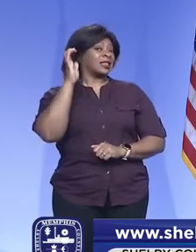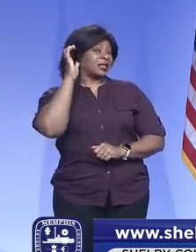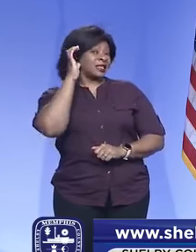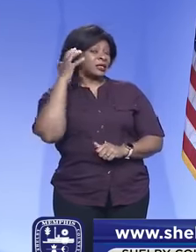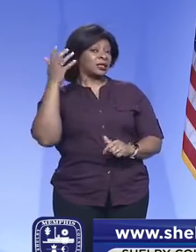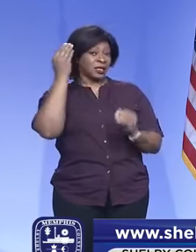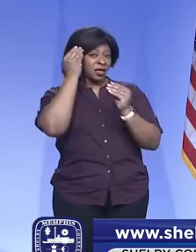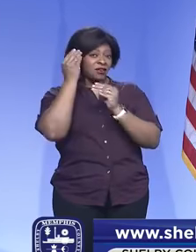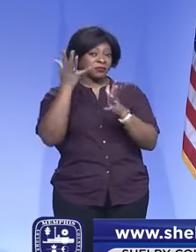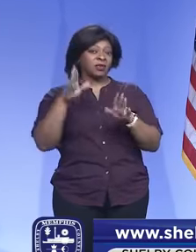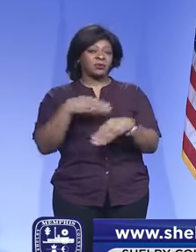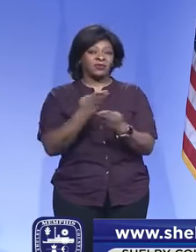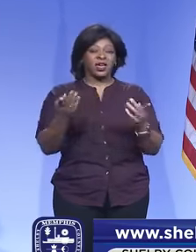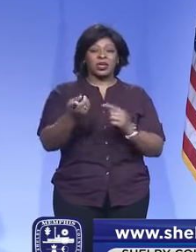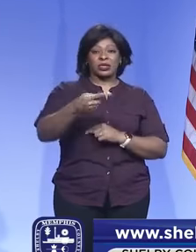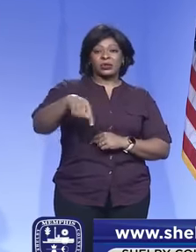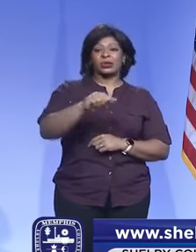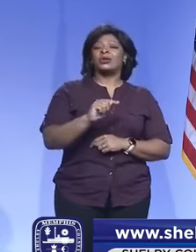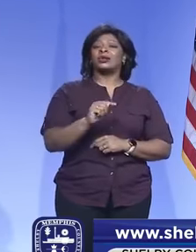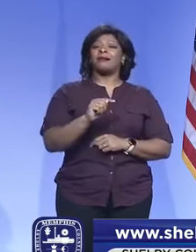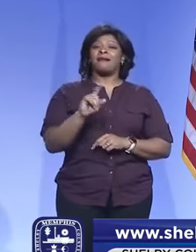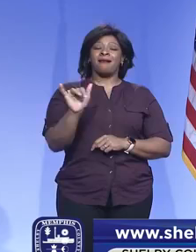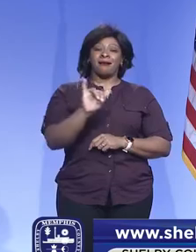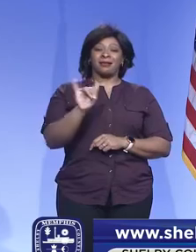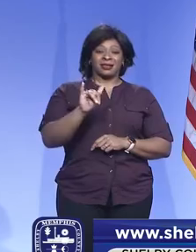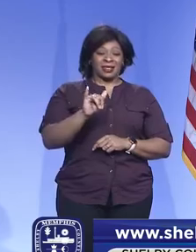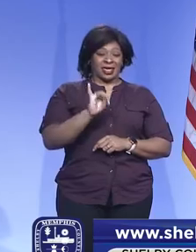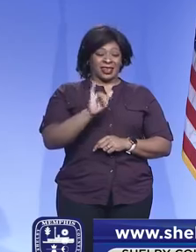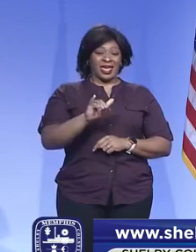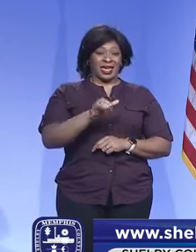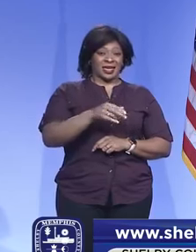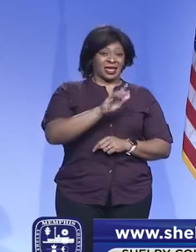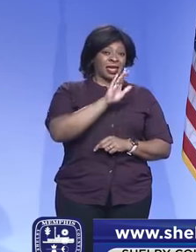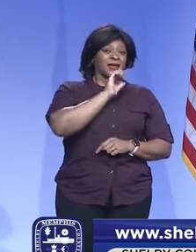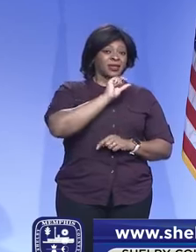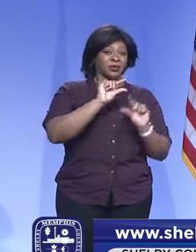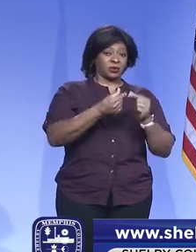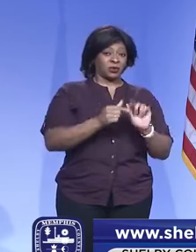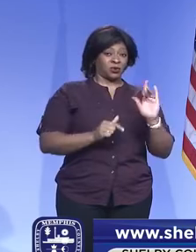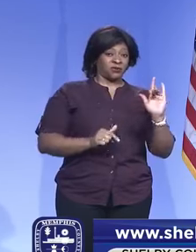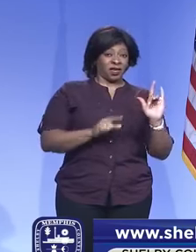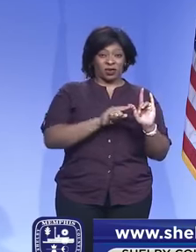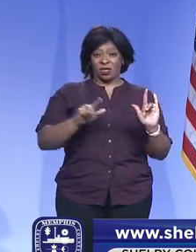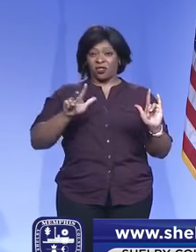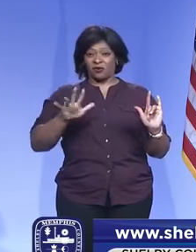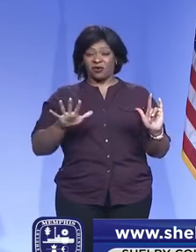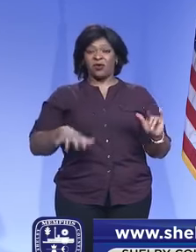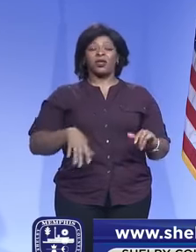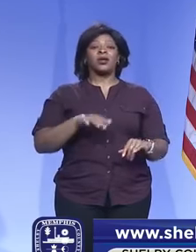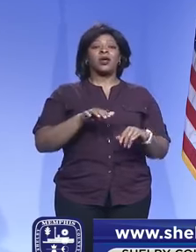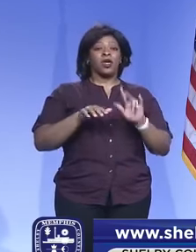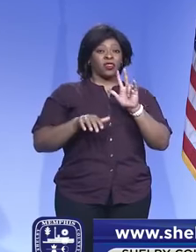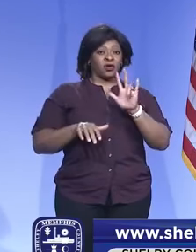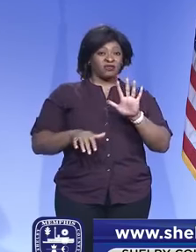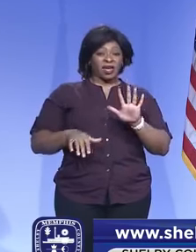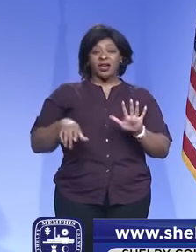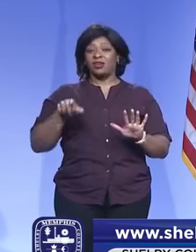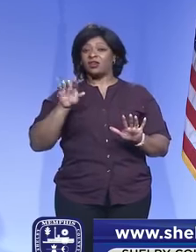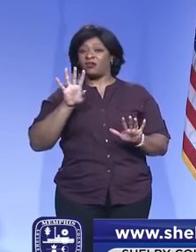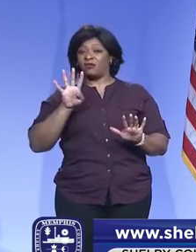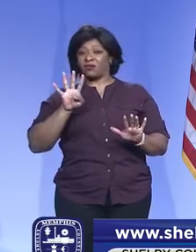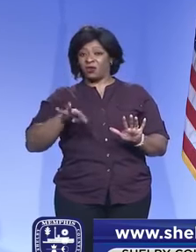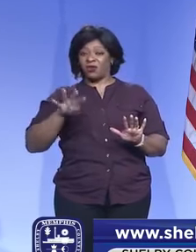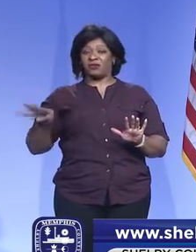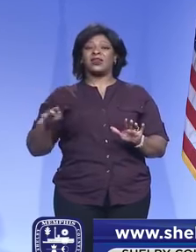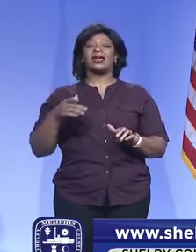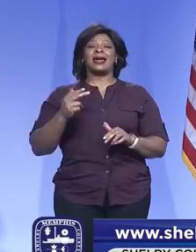we provide. In addition to that high group of 25 to 34, 35 to 44 is the next